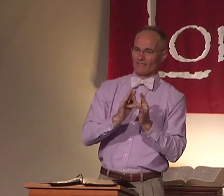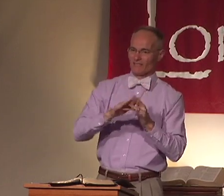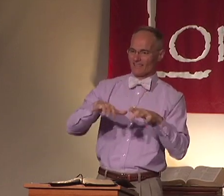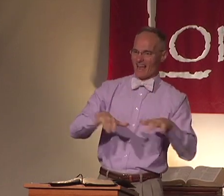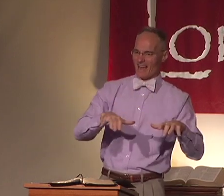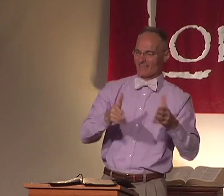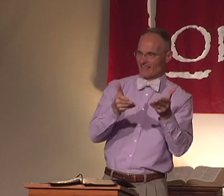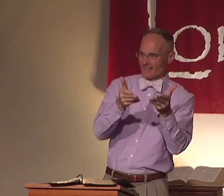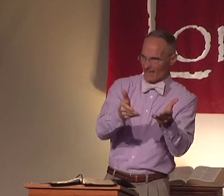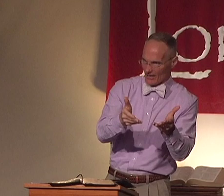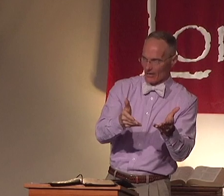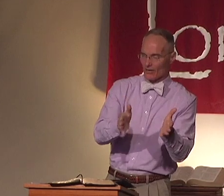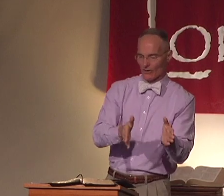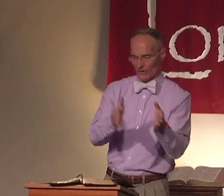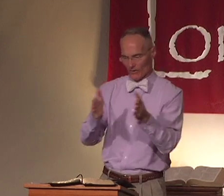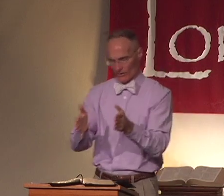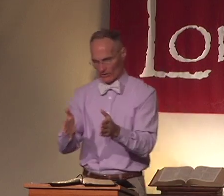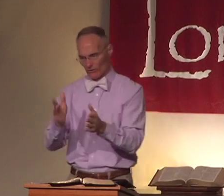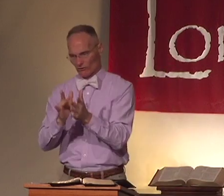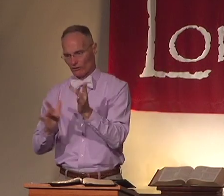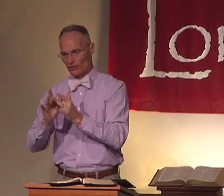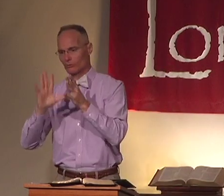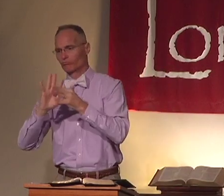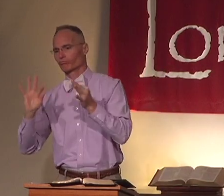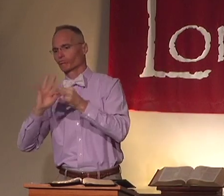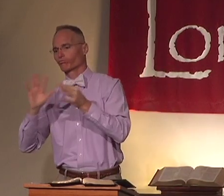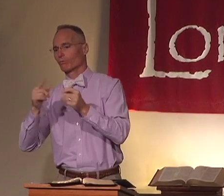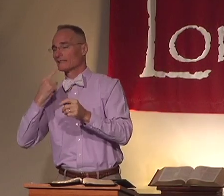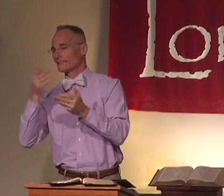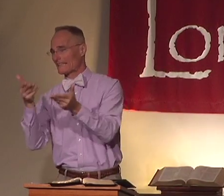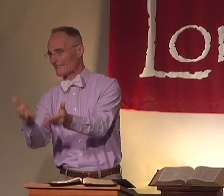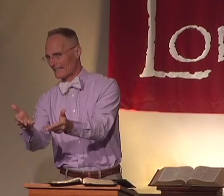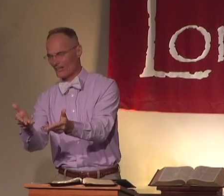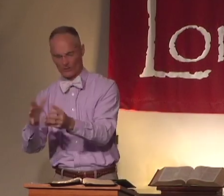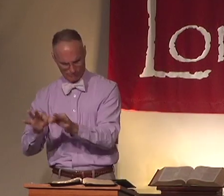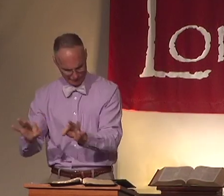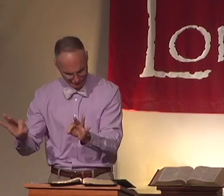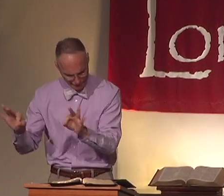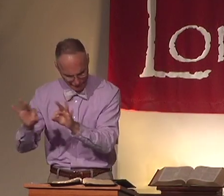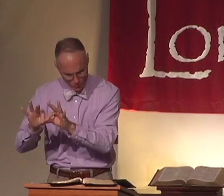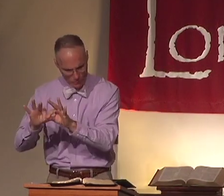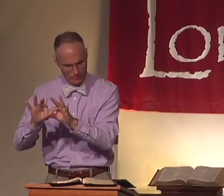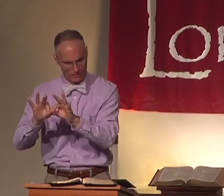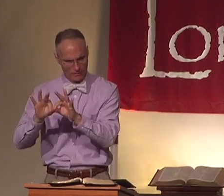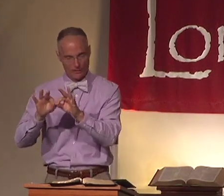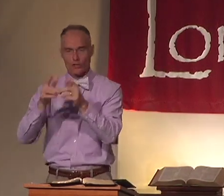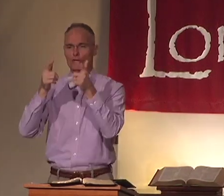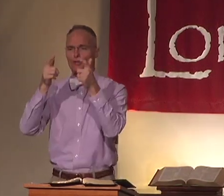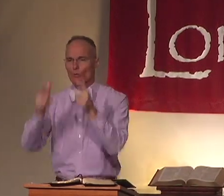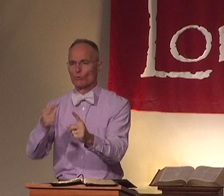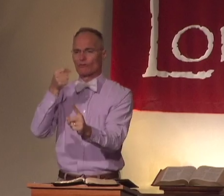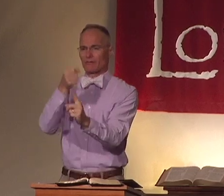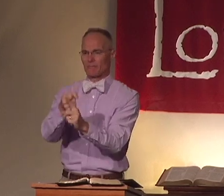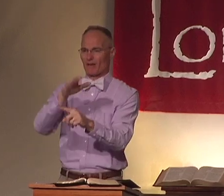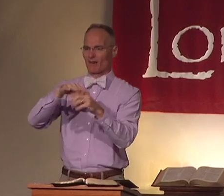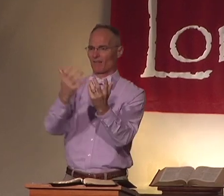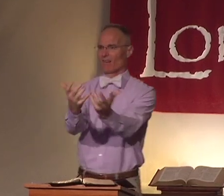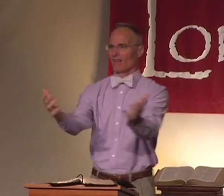And how Jesus acted there, what Jesus said when he was there, that's critical. And it had a